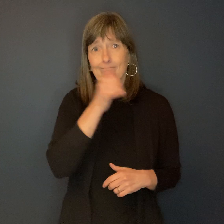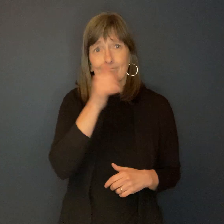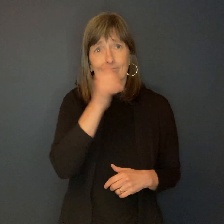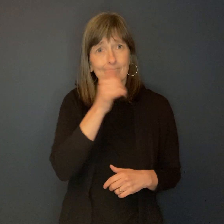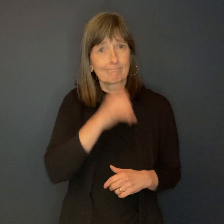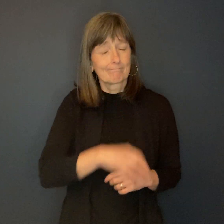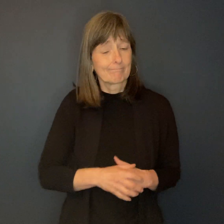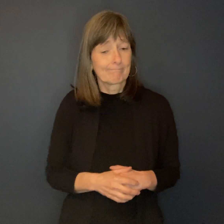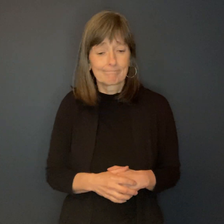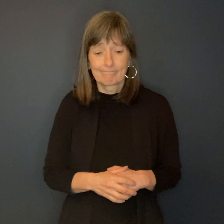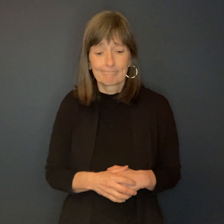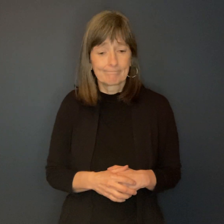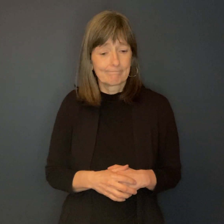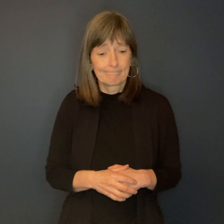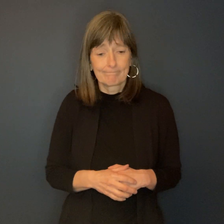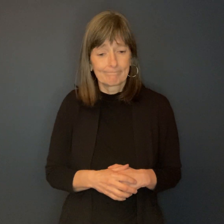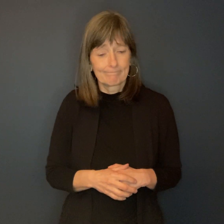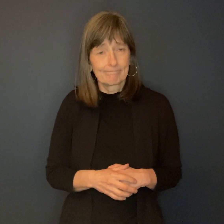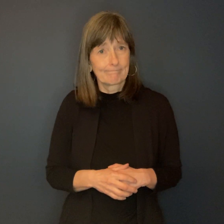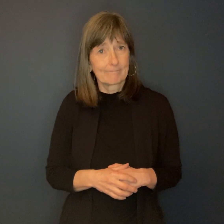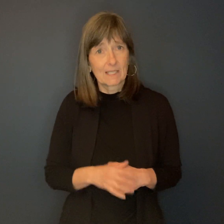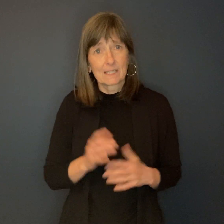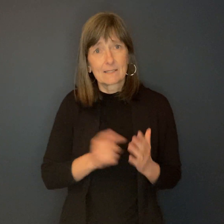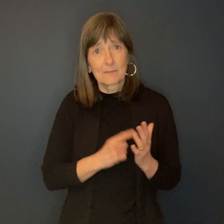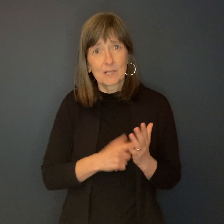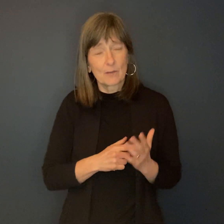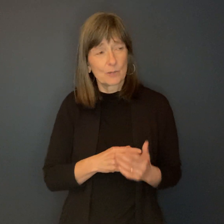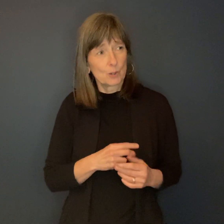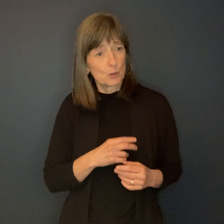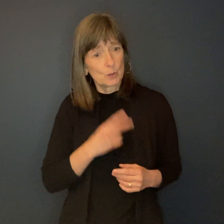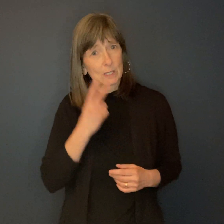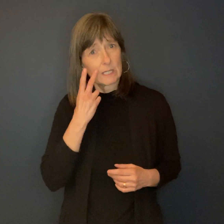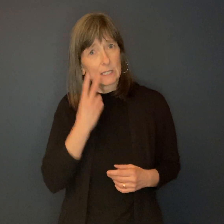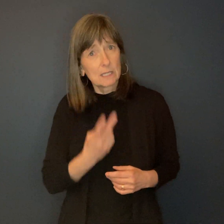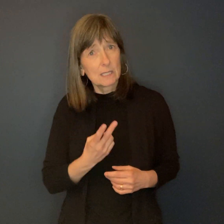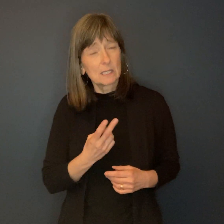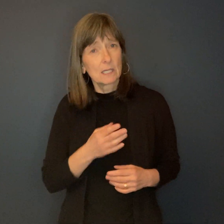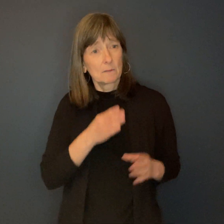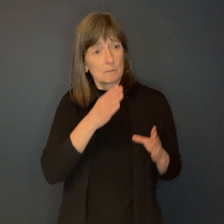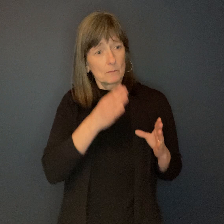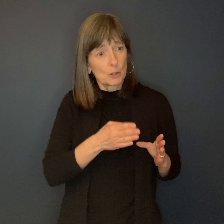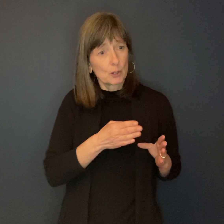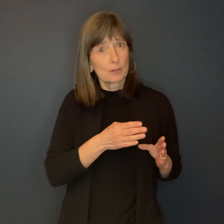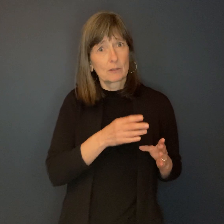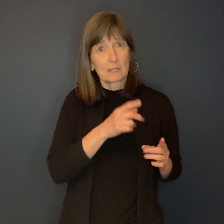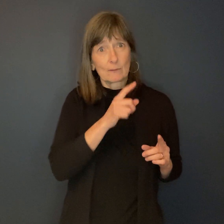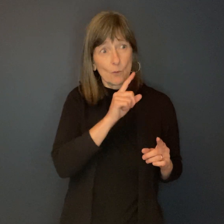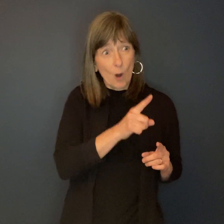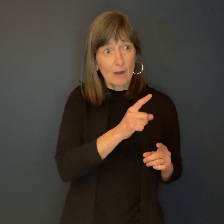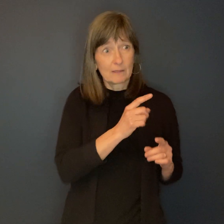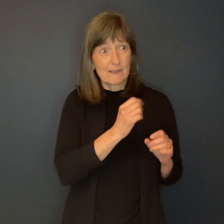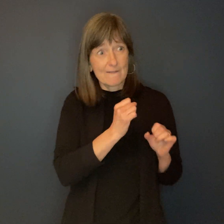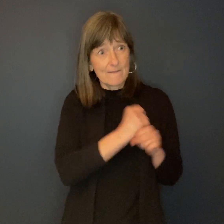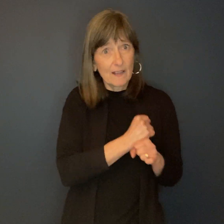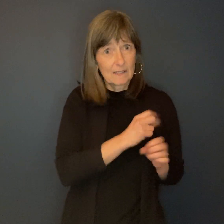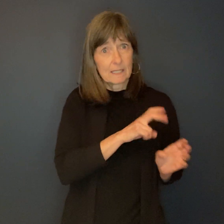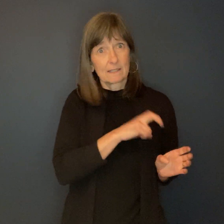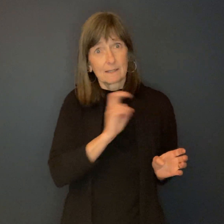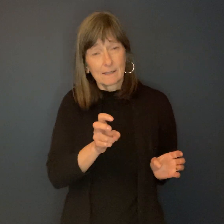That you just watch people go from one thing to the next, and the commitment, and then